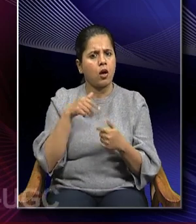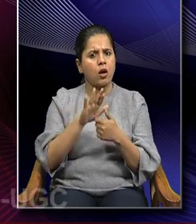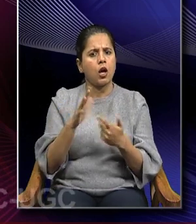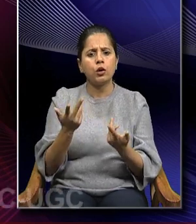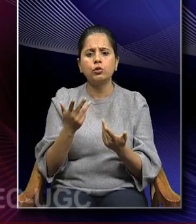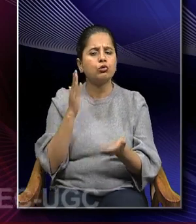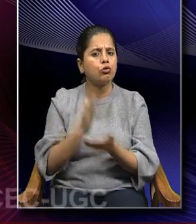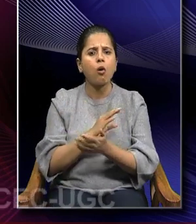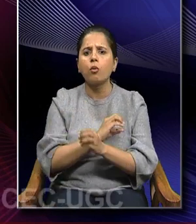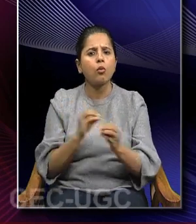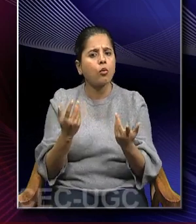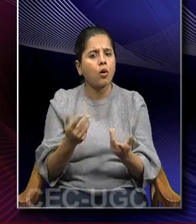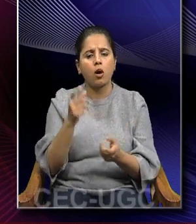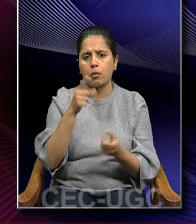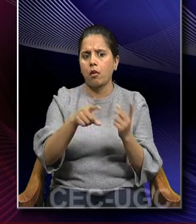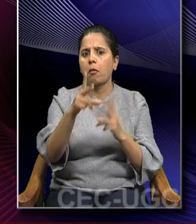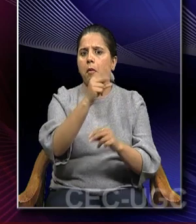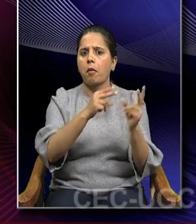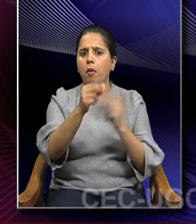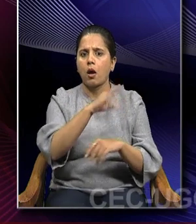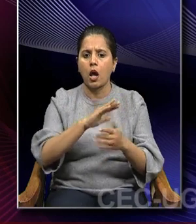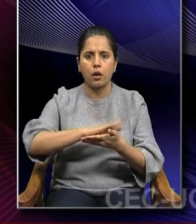top. So, people were talking about